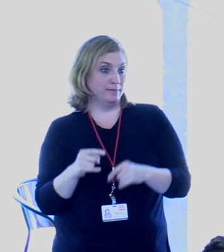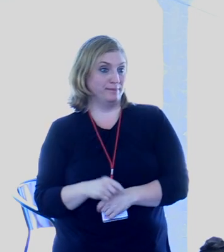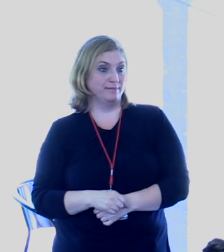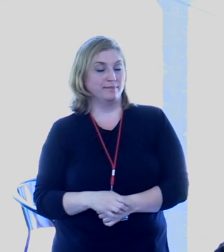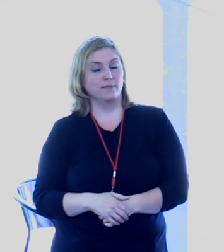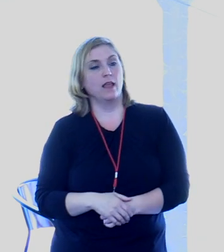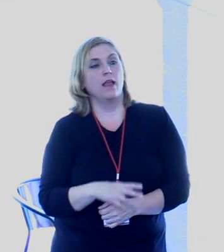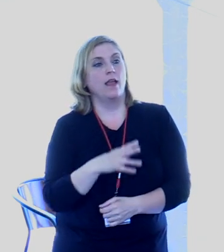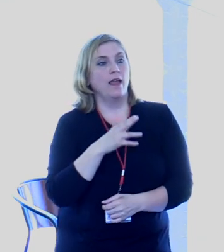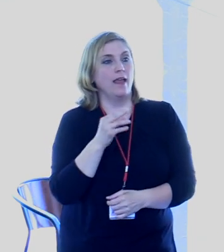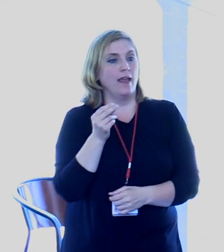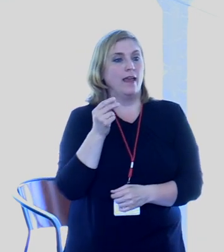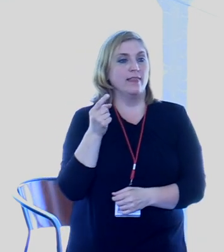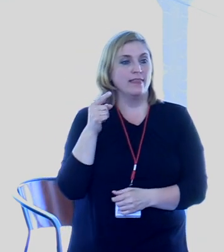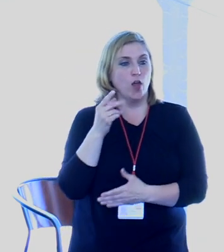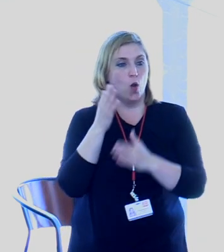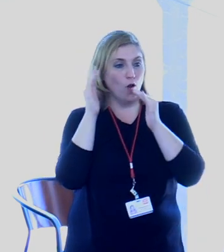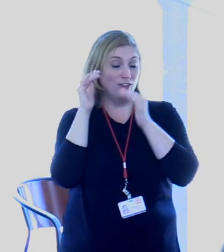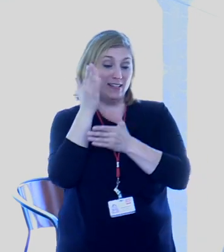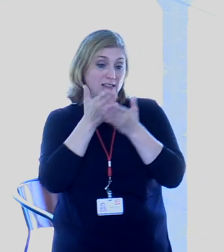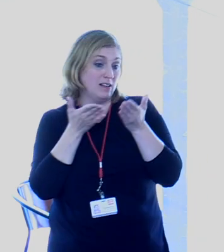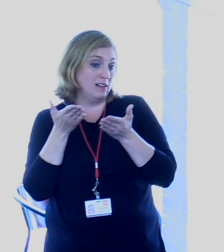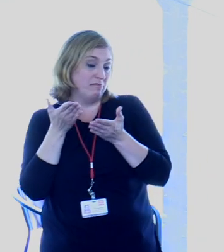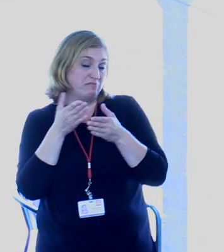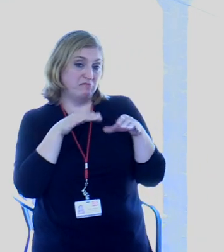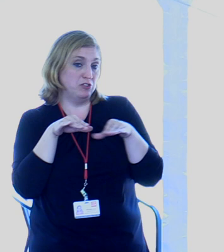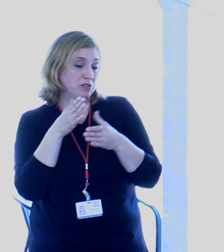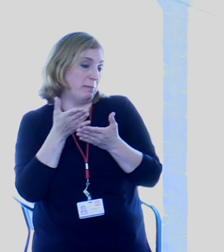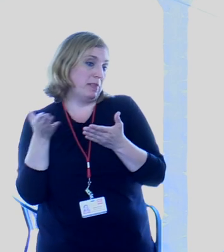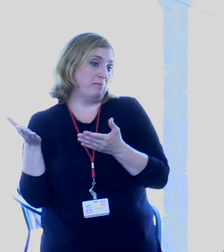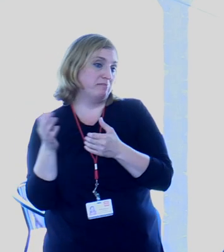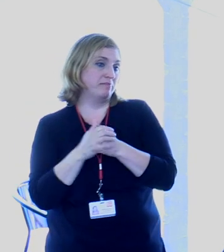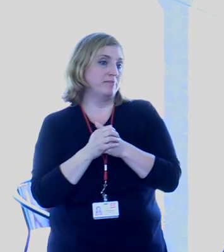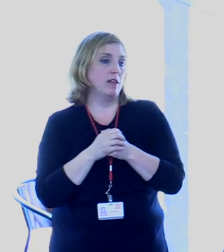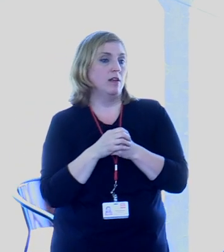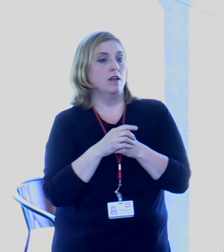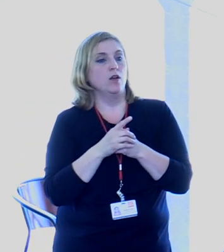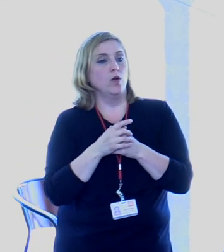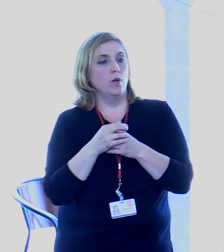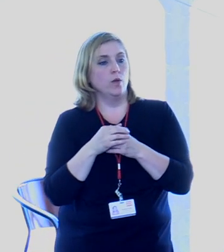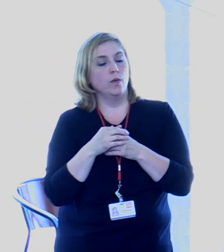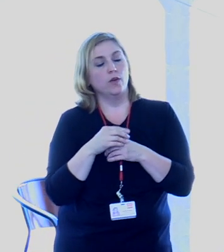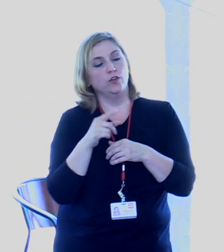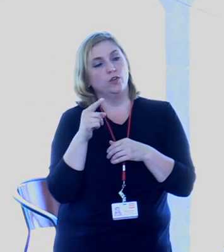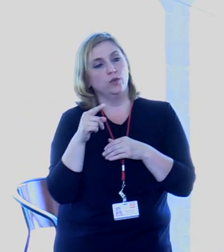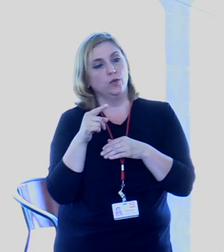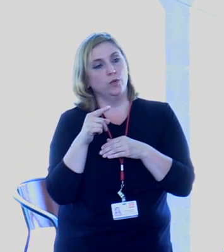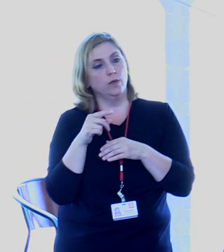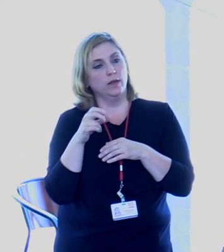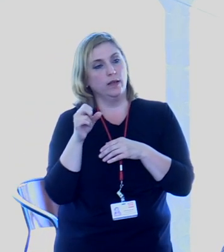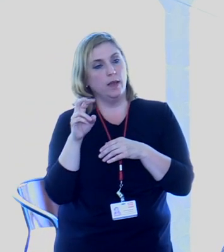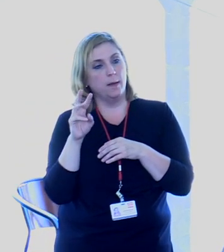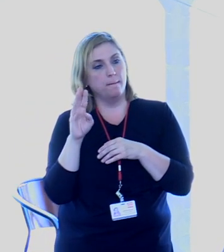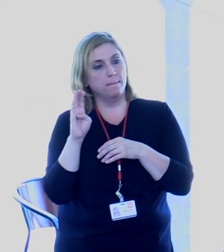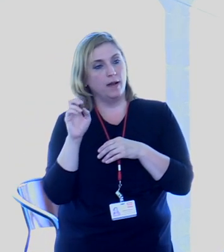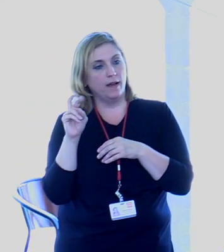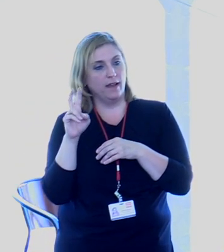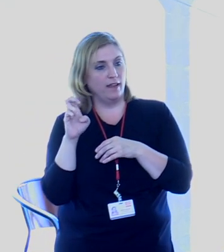for. And hopefully it does something. Hopefully when we reflect on these texts that we do imbibe something.